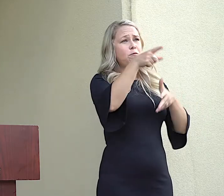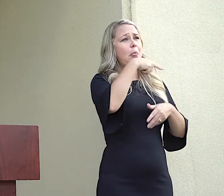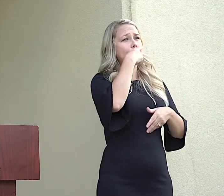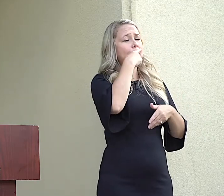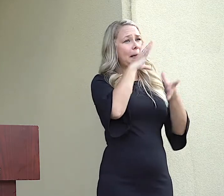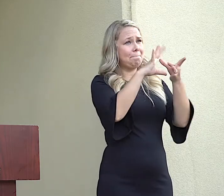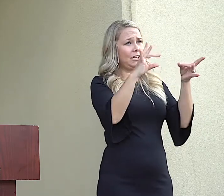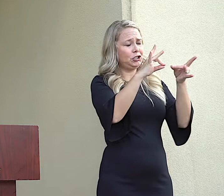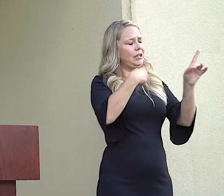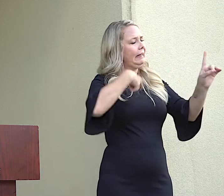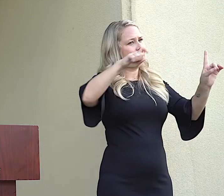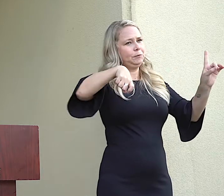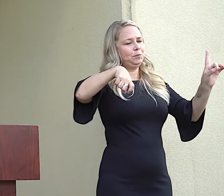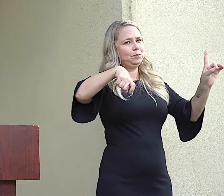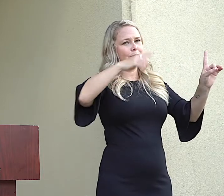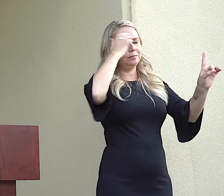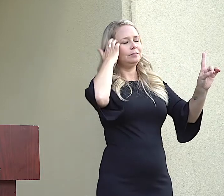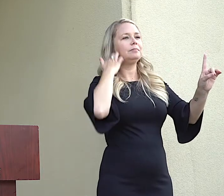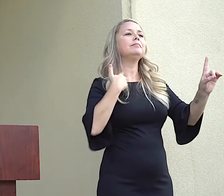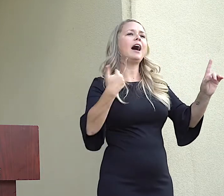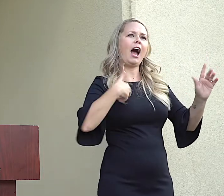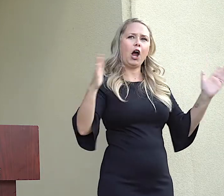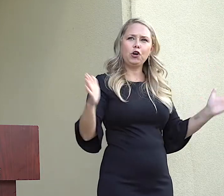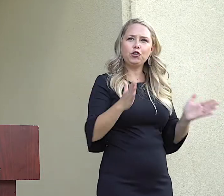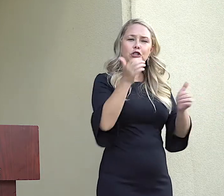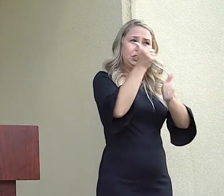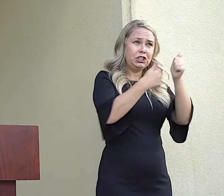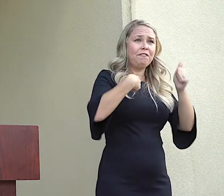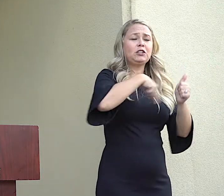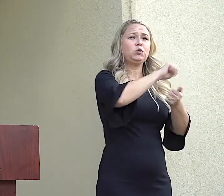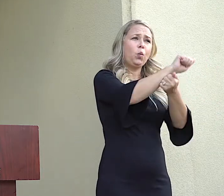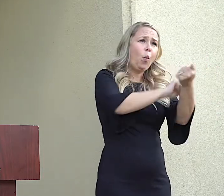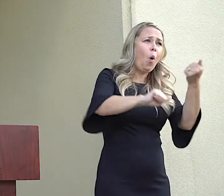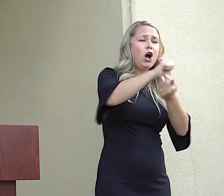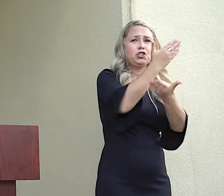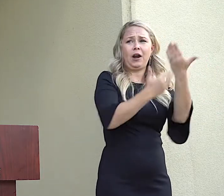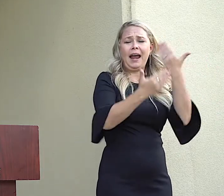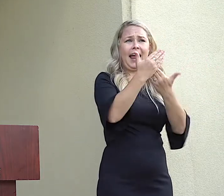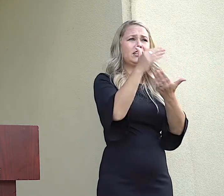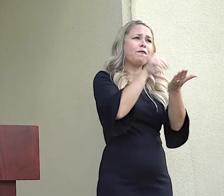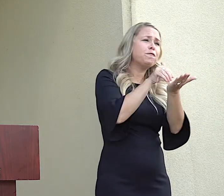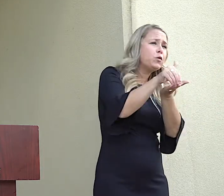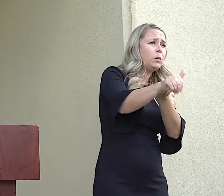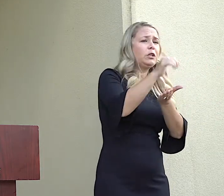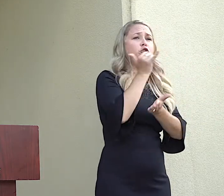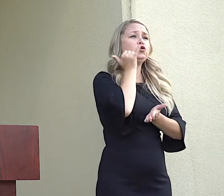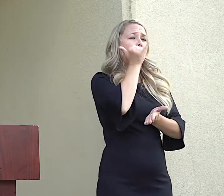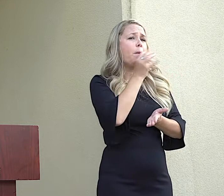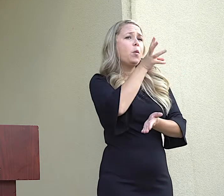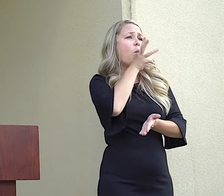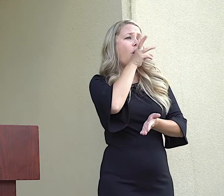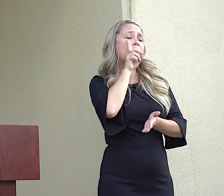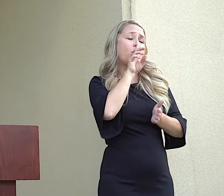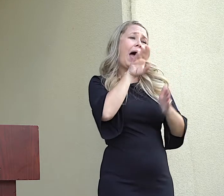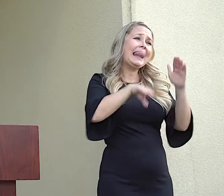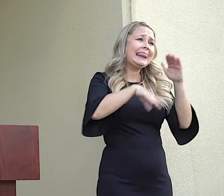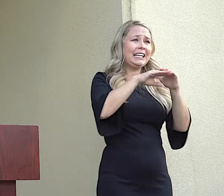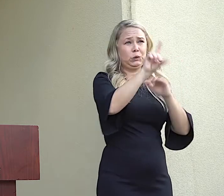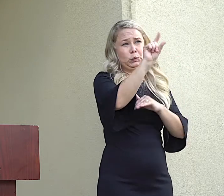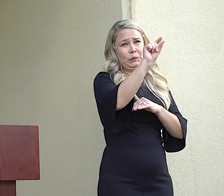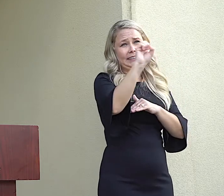message. I encourage each of us here this afternoon to wash our hands frequently with soap and water for at least